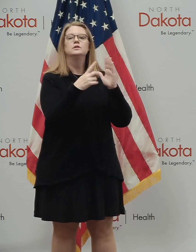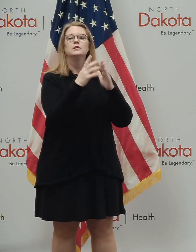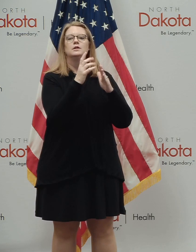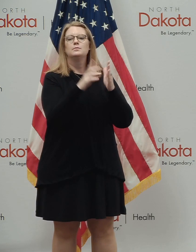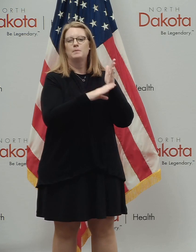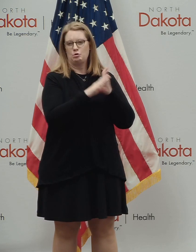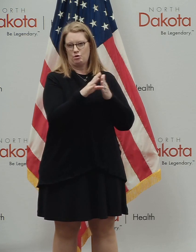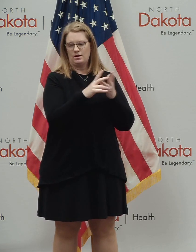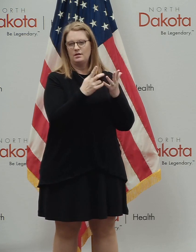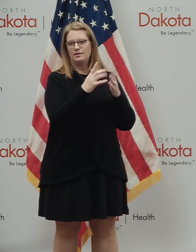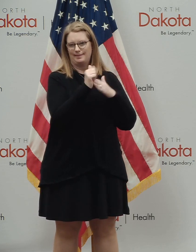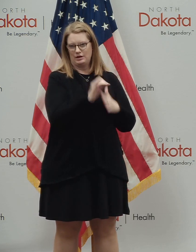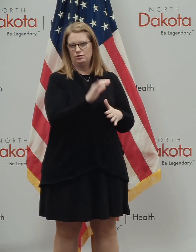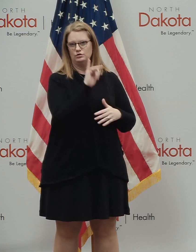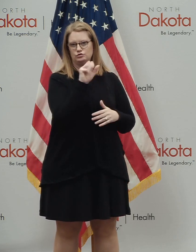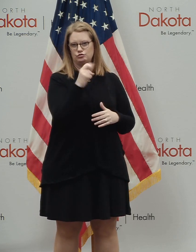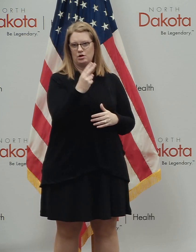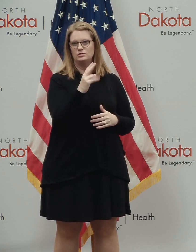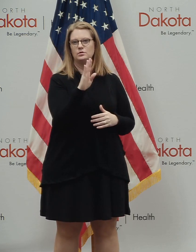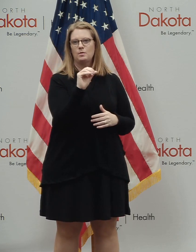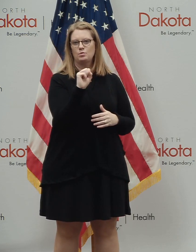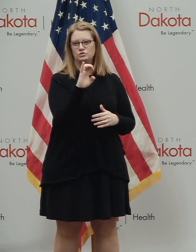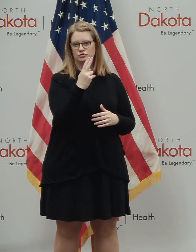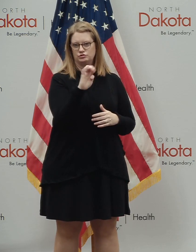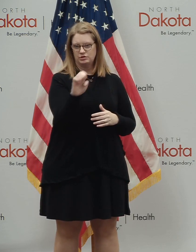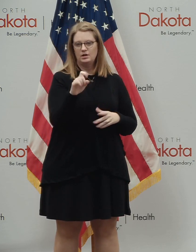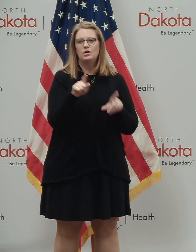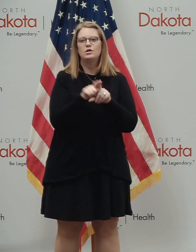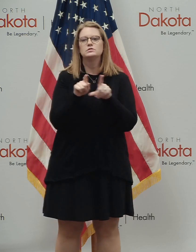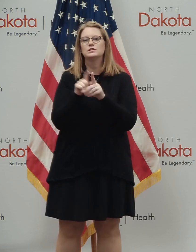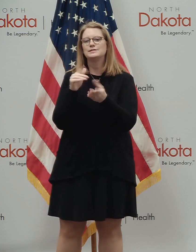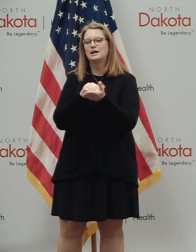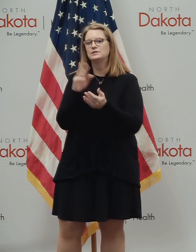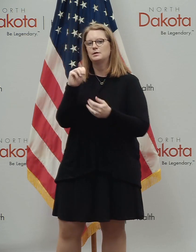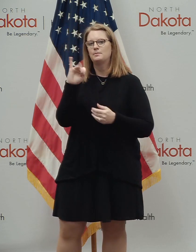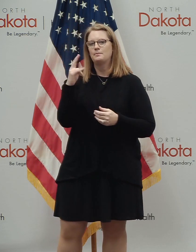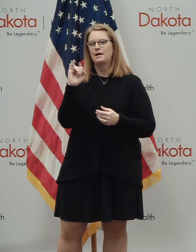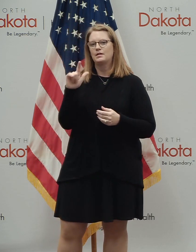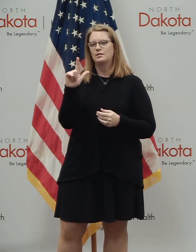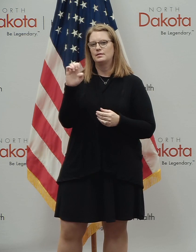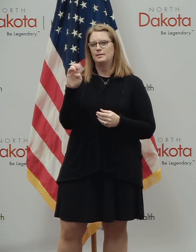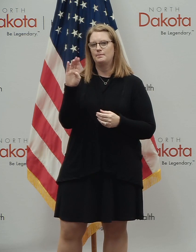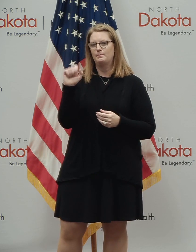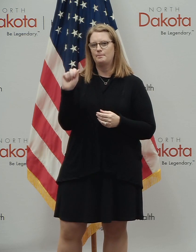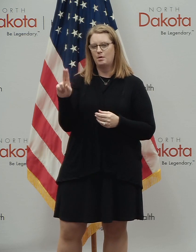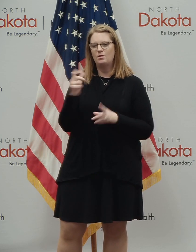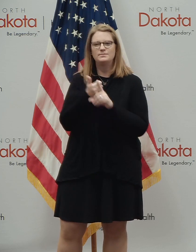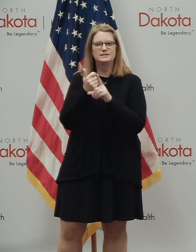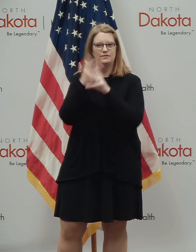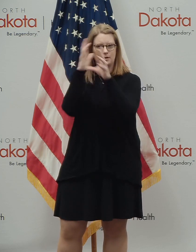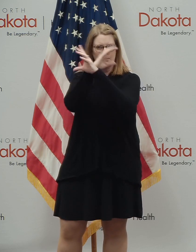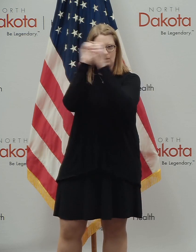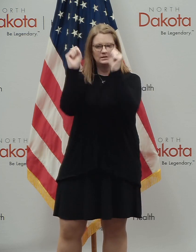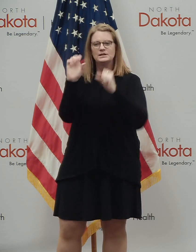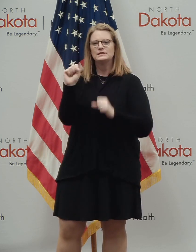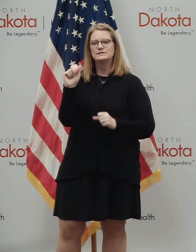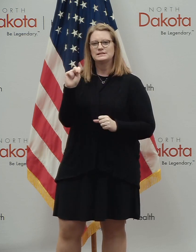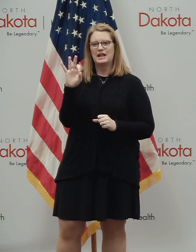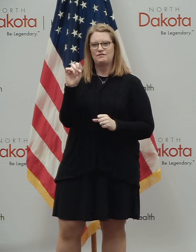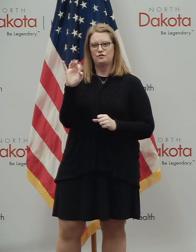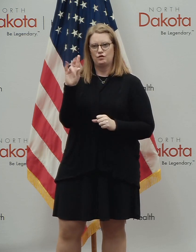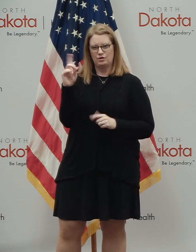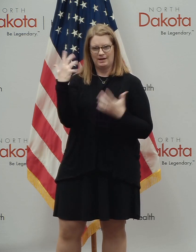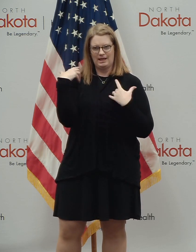Josh Boschee. We've also have Dr. Michael LeBeau, who's the president of Sanford Health from the Bismarck region, who's